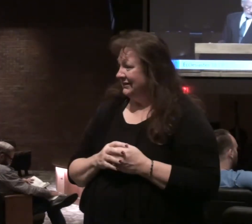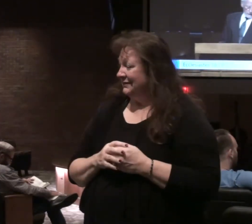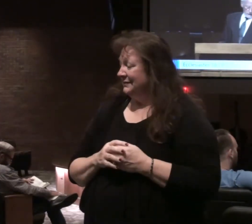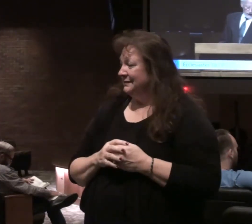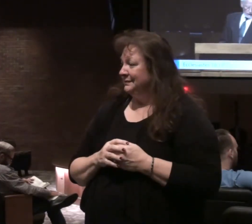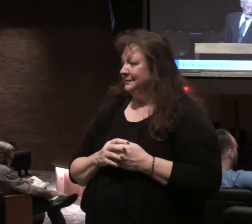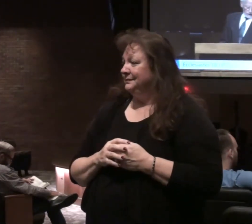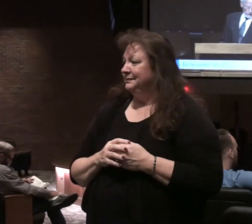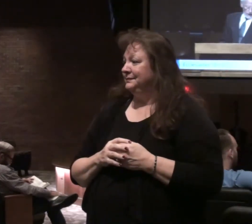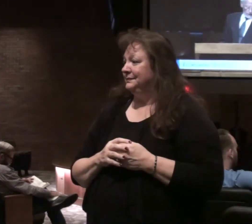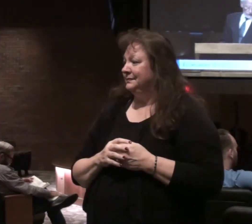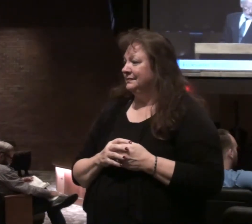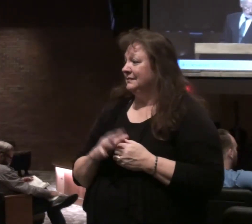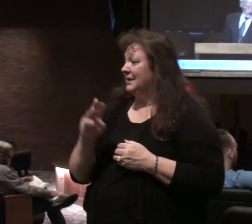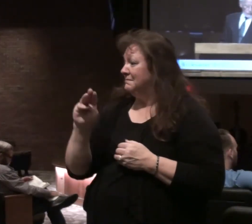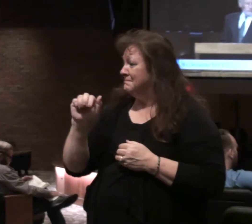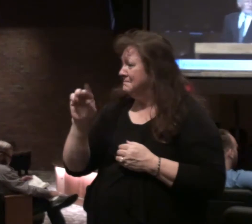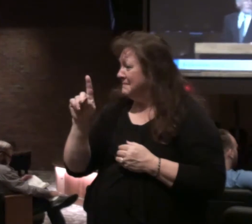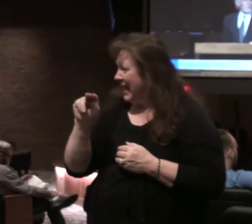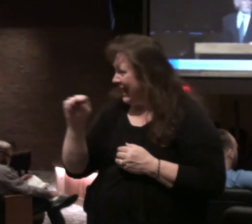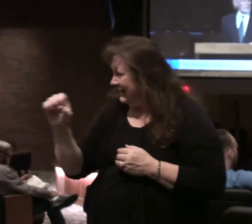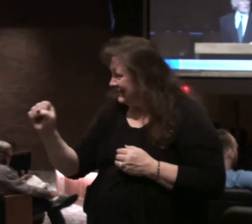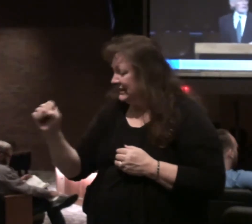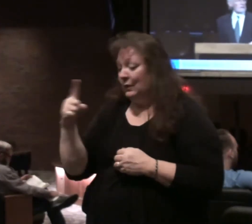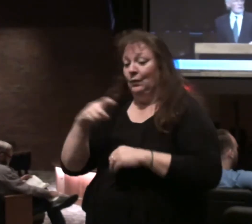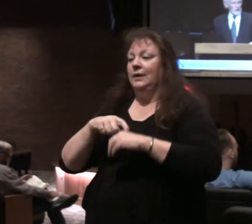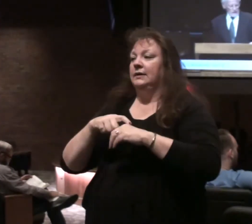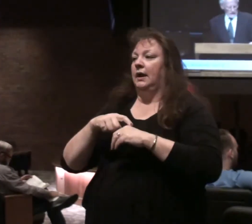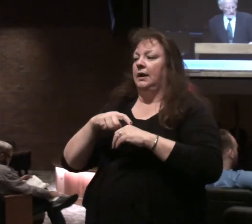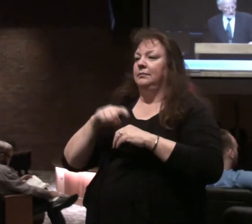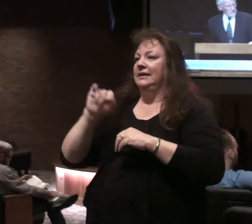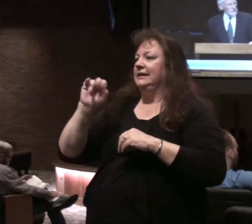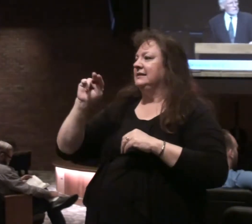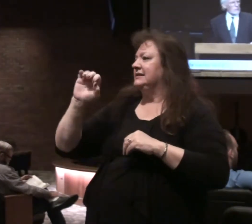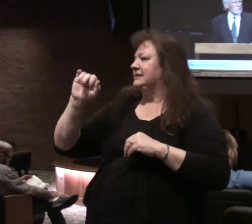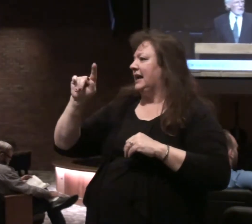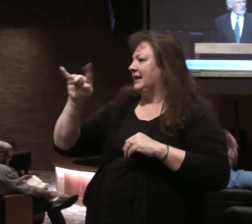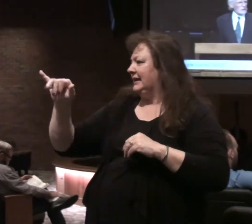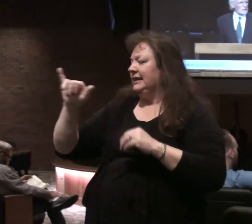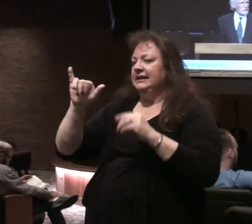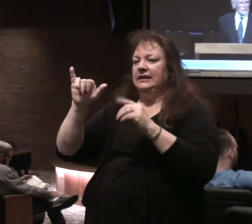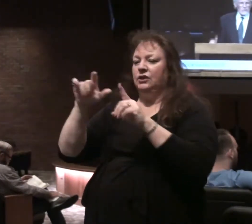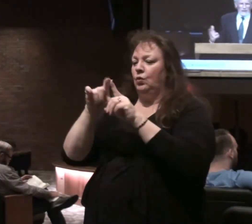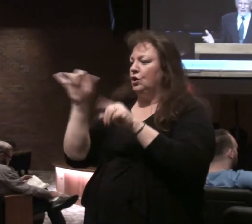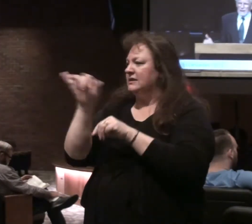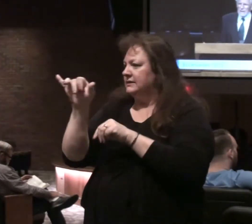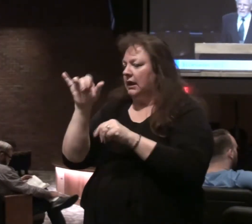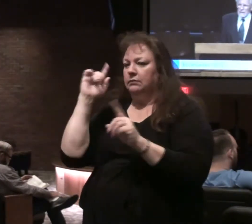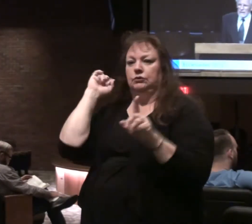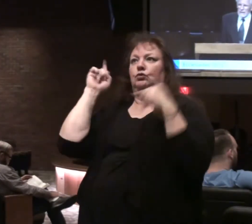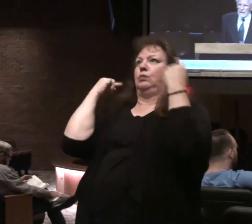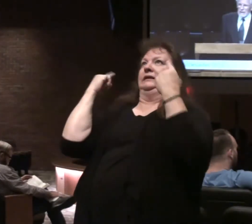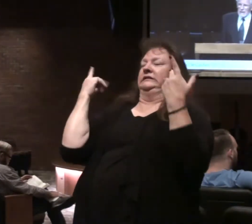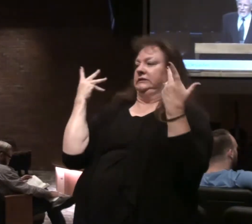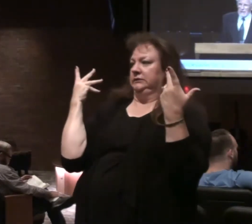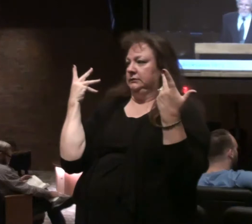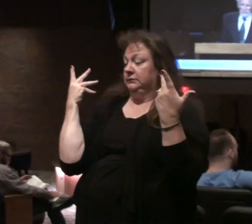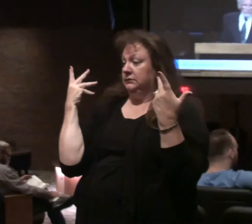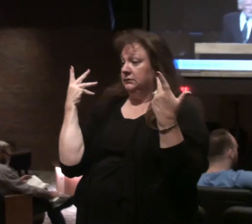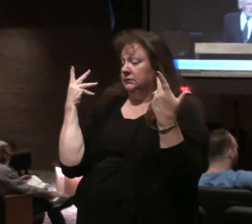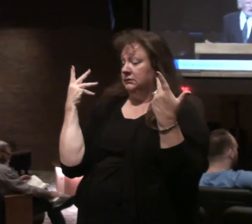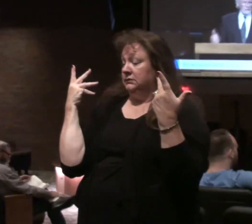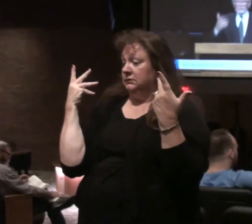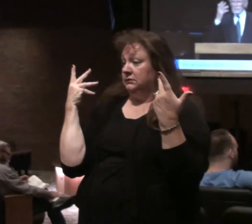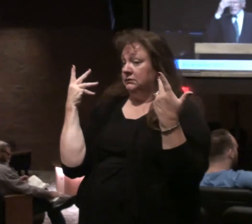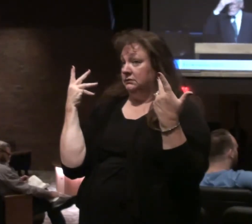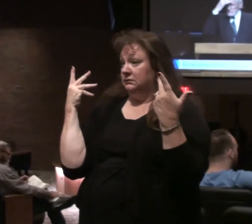earlier in Ecclesiastes as madness. And this one time they translated insanity. It's the same word, madness, insanity. And we